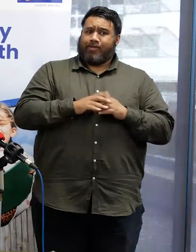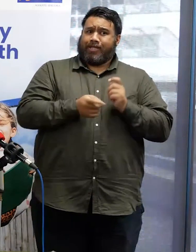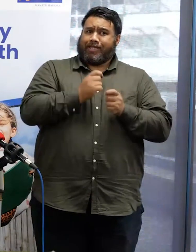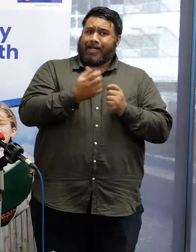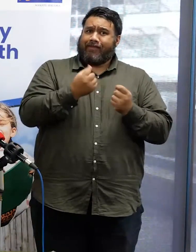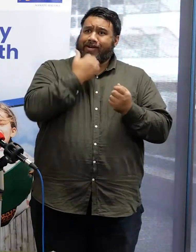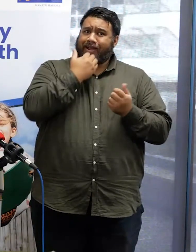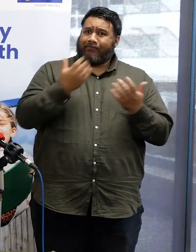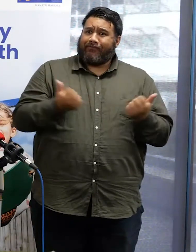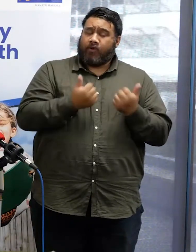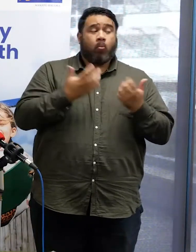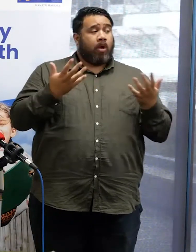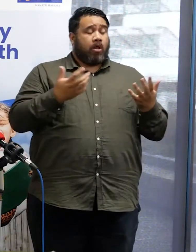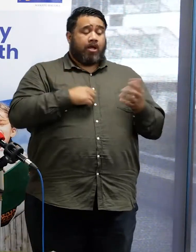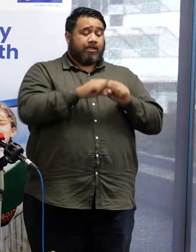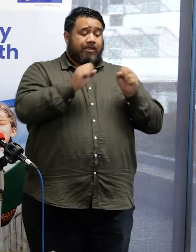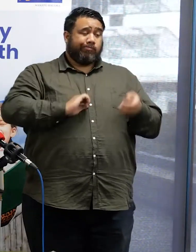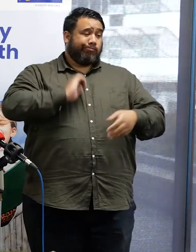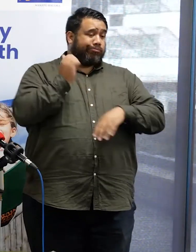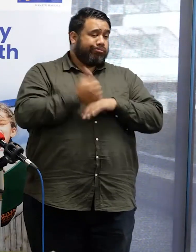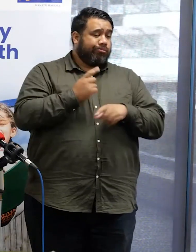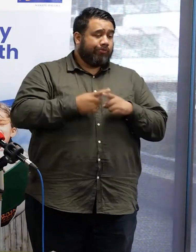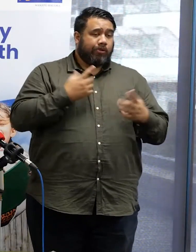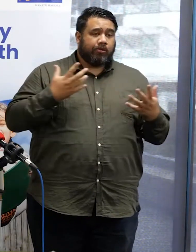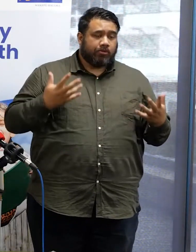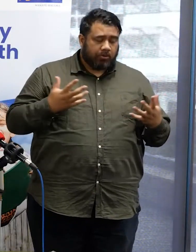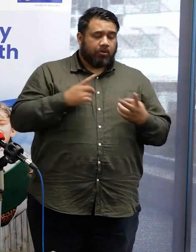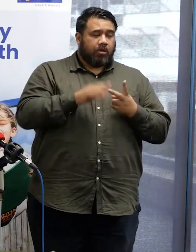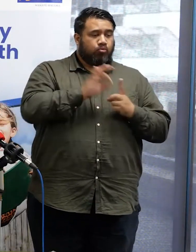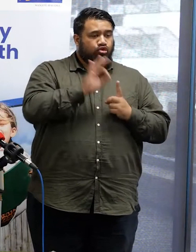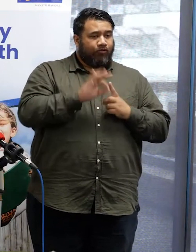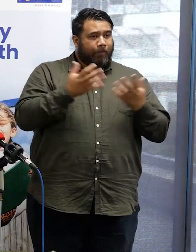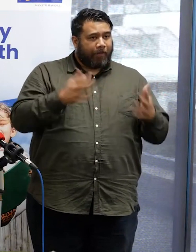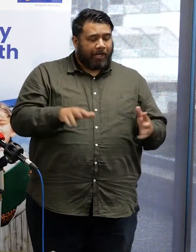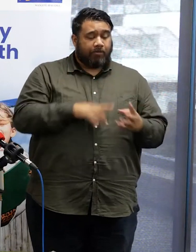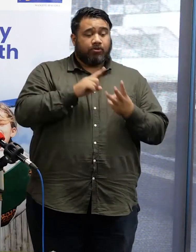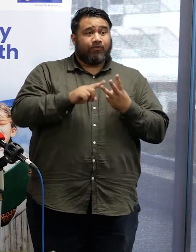in very rapidly. We've made great improvements in it, and I think the next things we're doing to